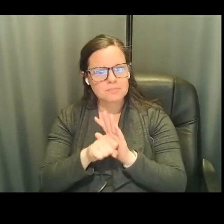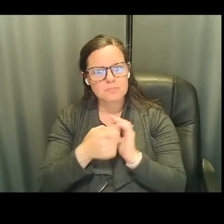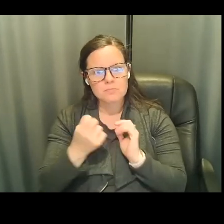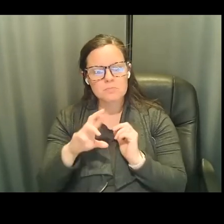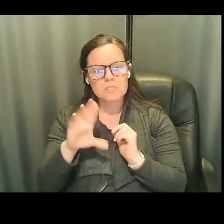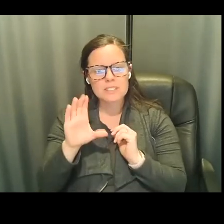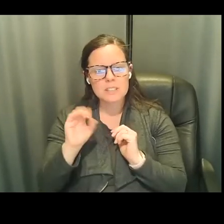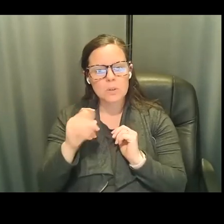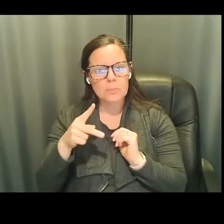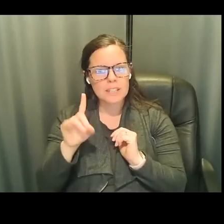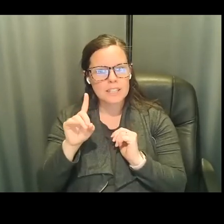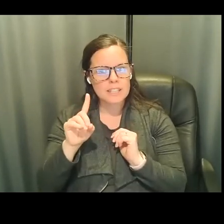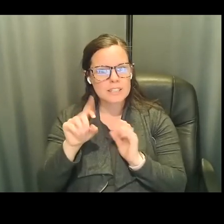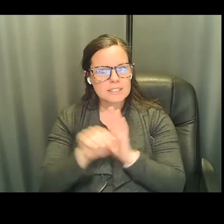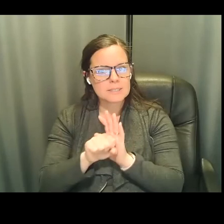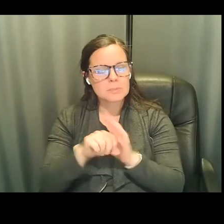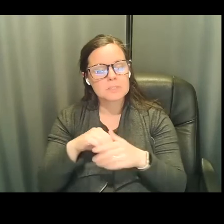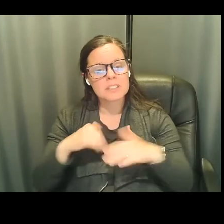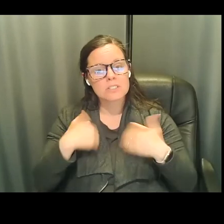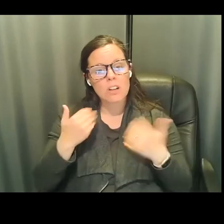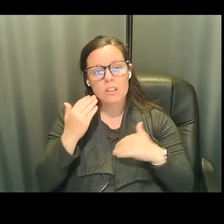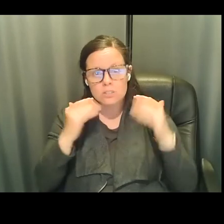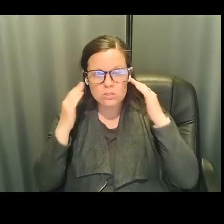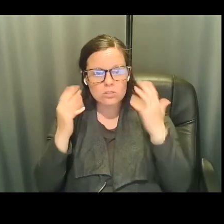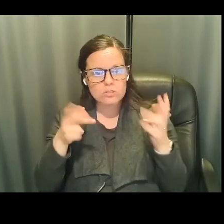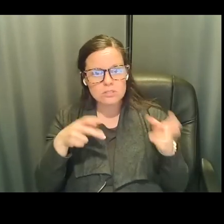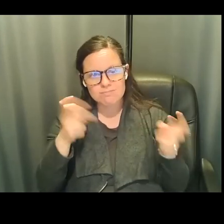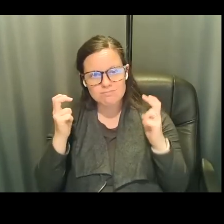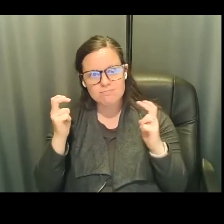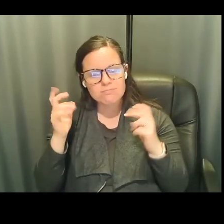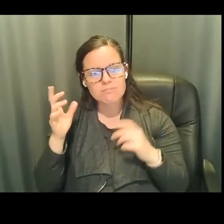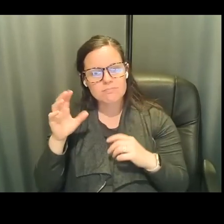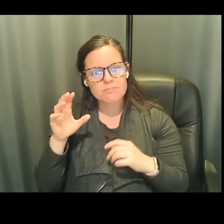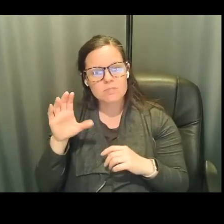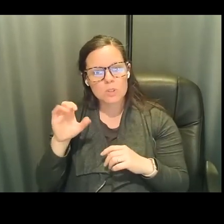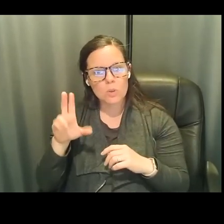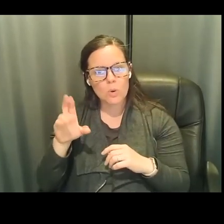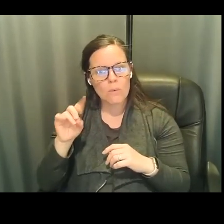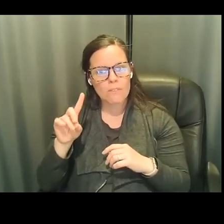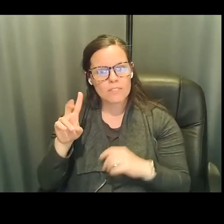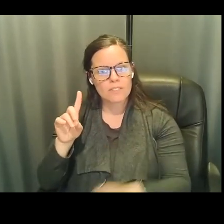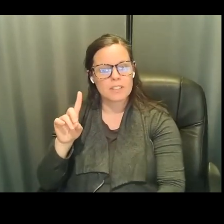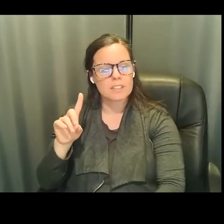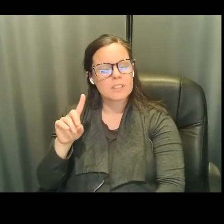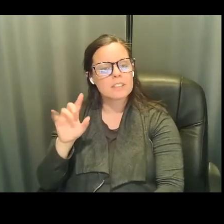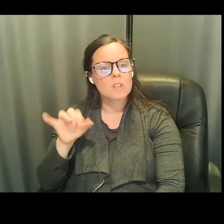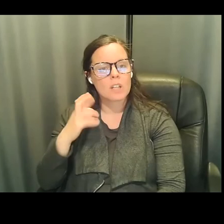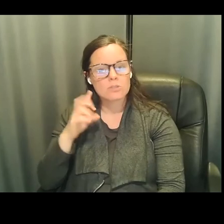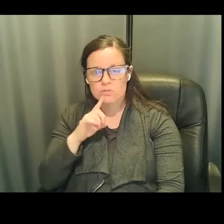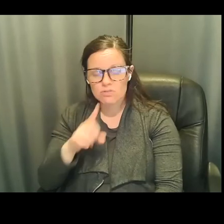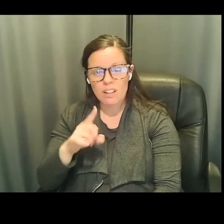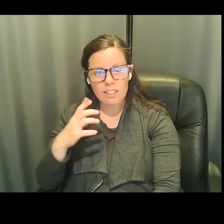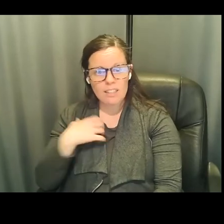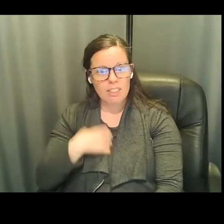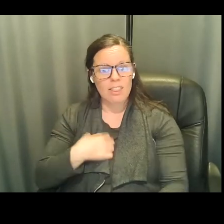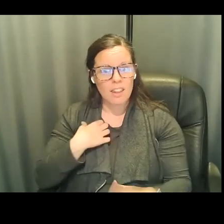COPD-like symptoms in young adults that contract the coronavirus? So it's really the lungs that,